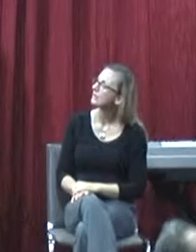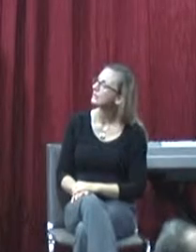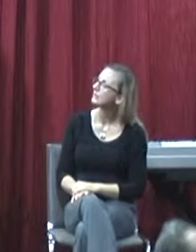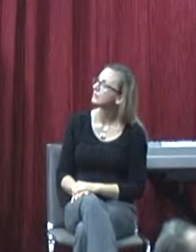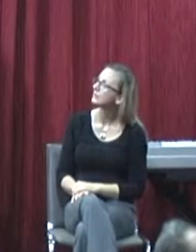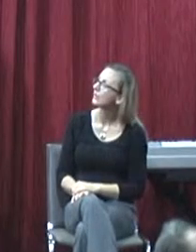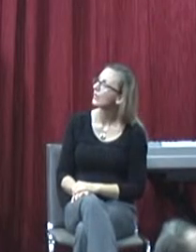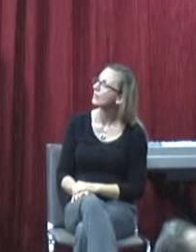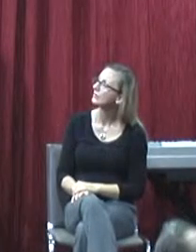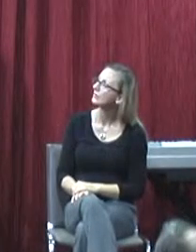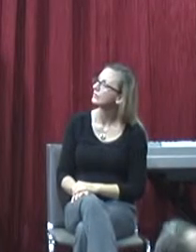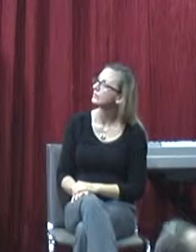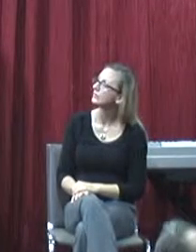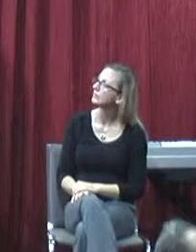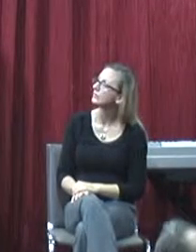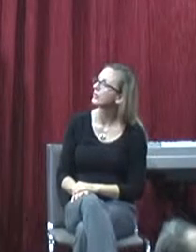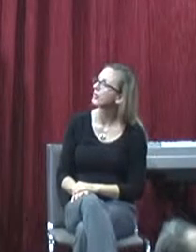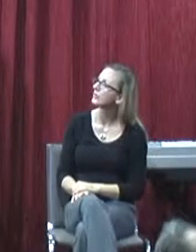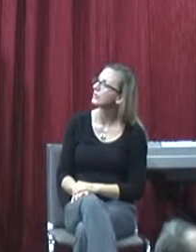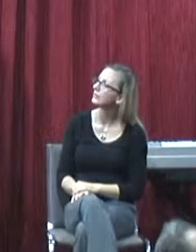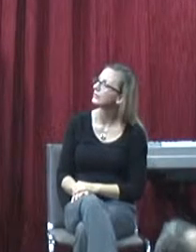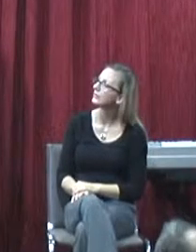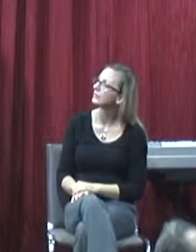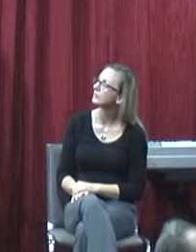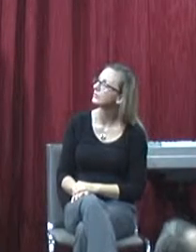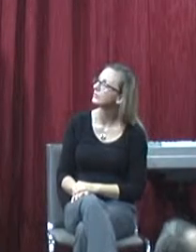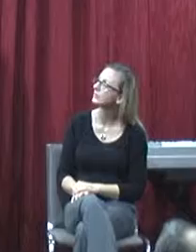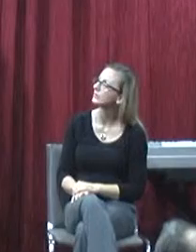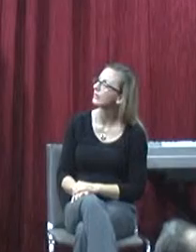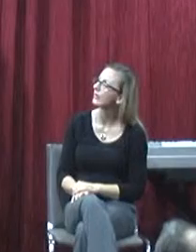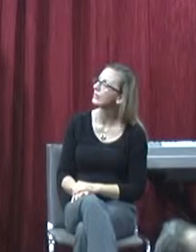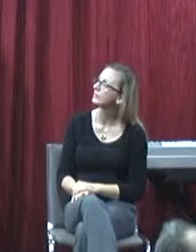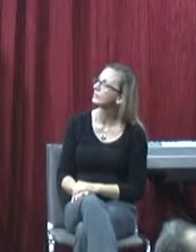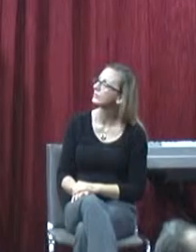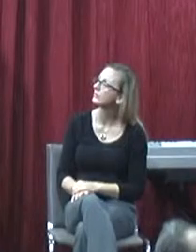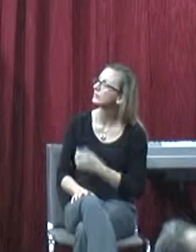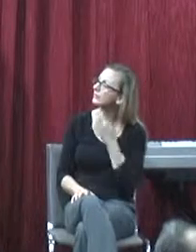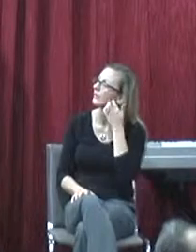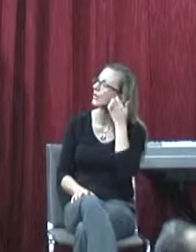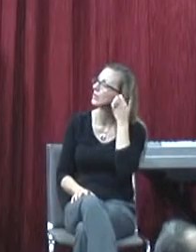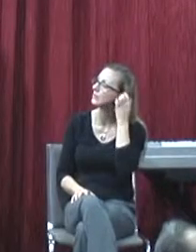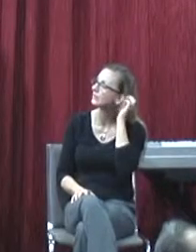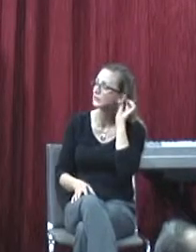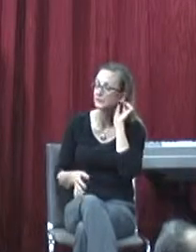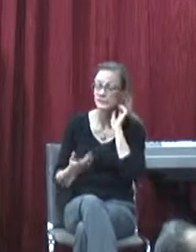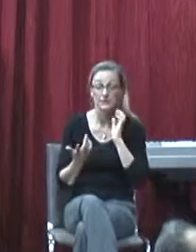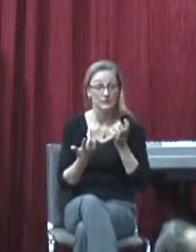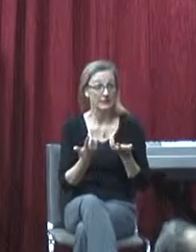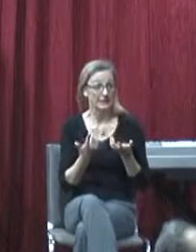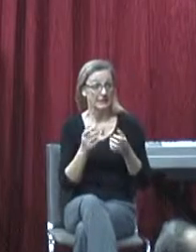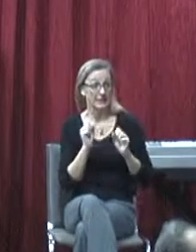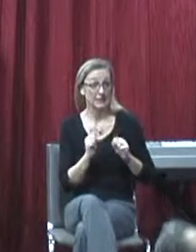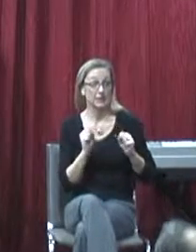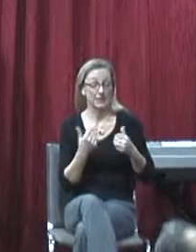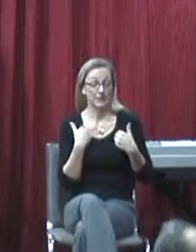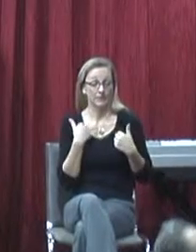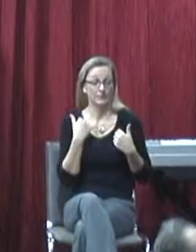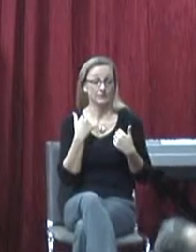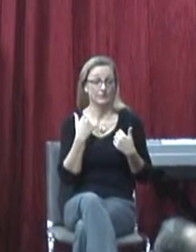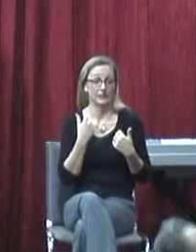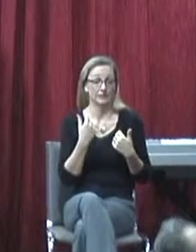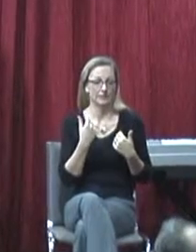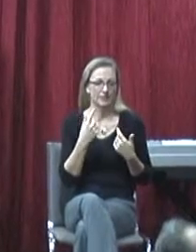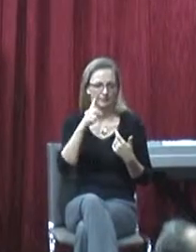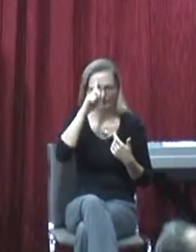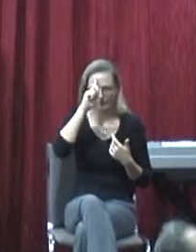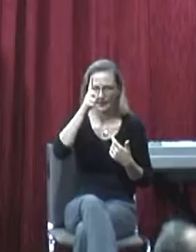the city. Now, this ability to come up with a very clever scheme, this ran in the